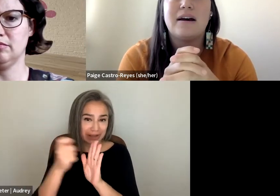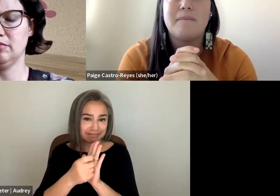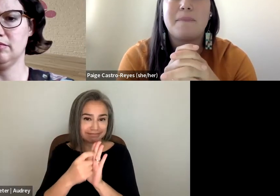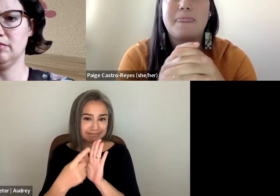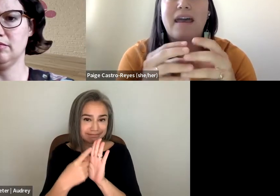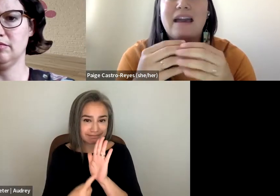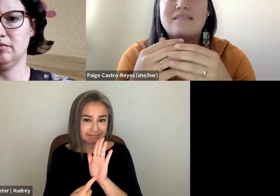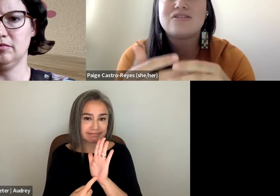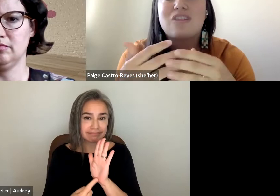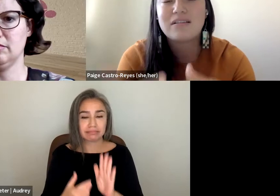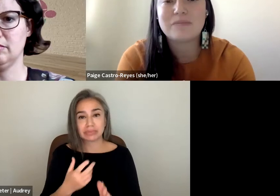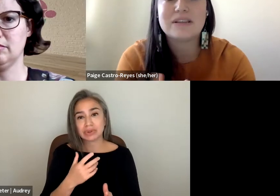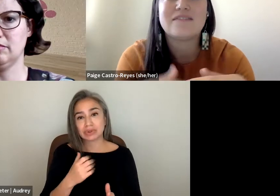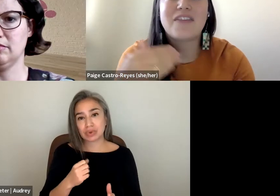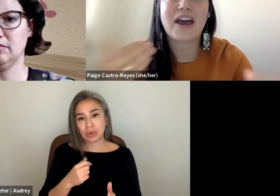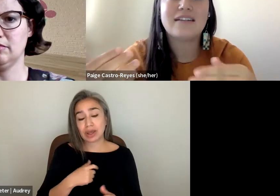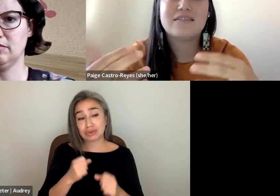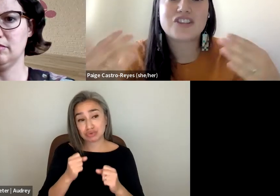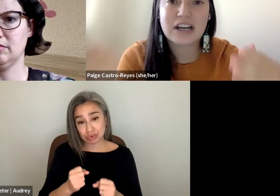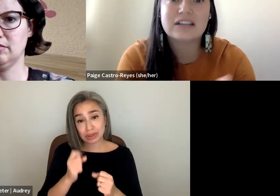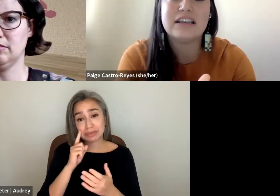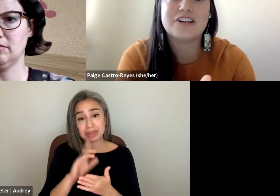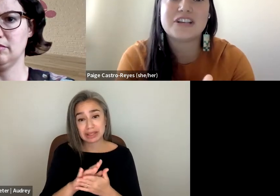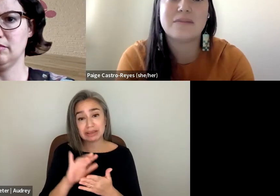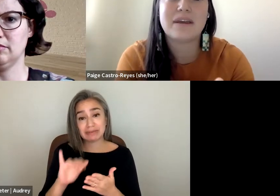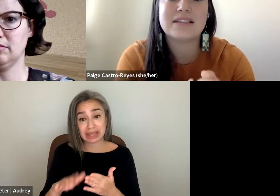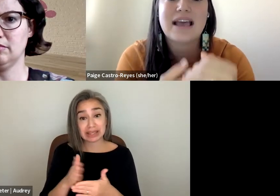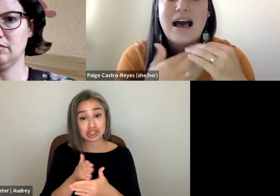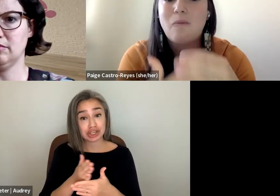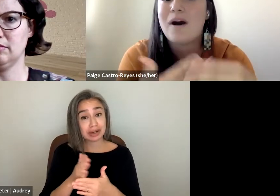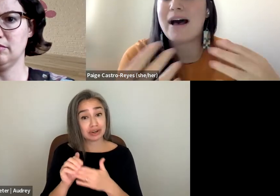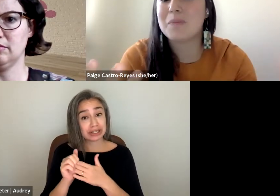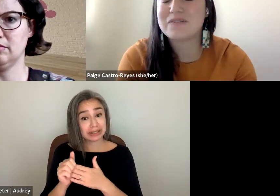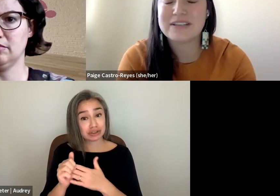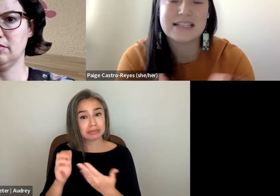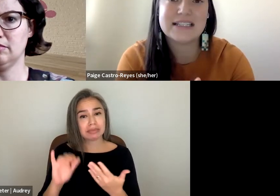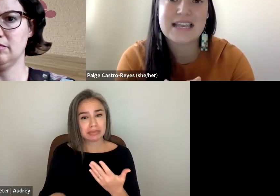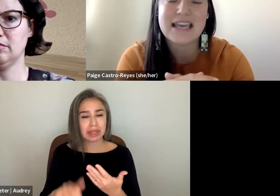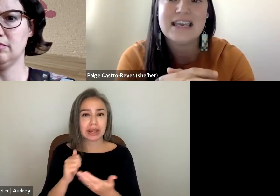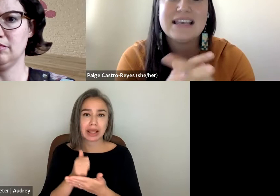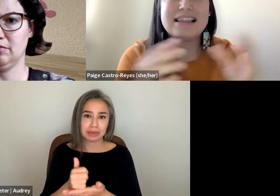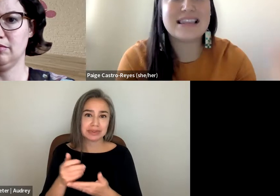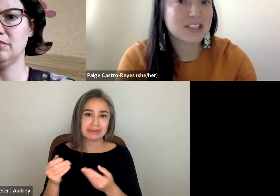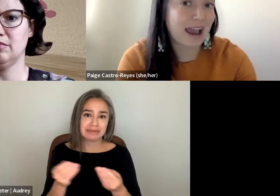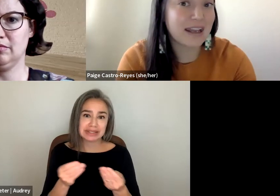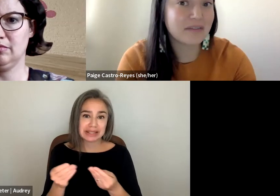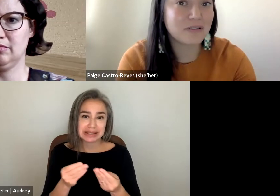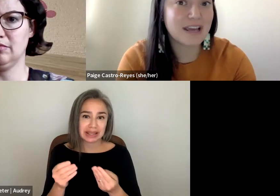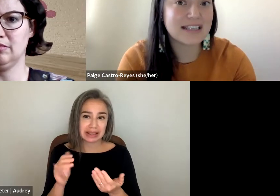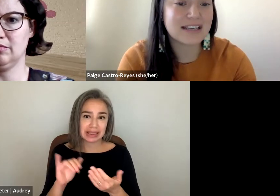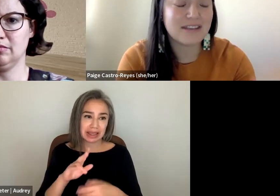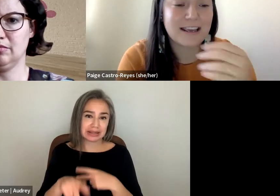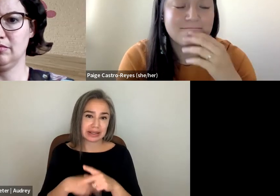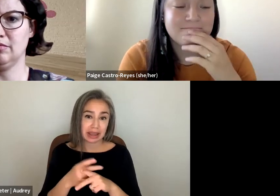And I strongly believe that that shared leadership is what helps facilitate this kind